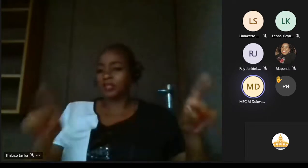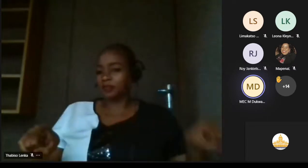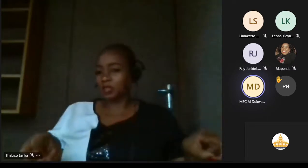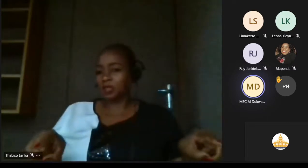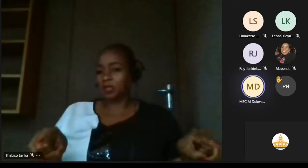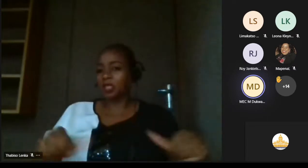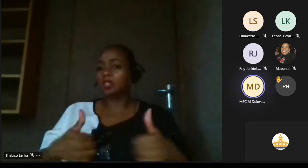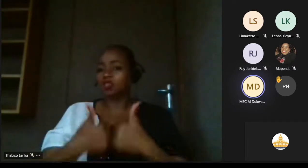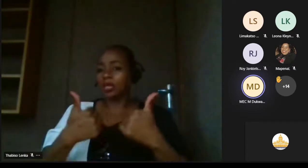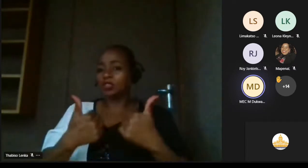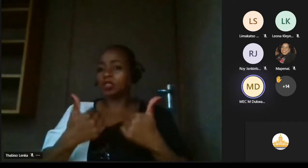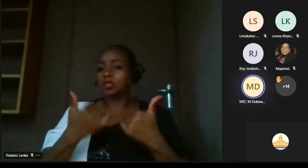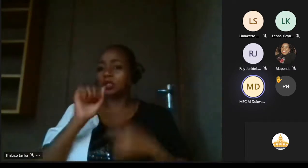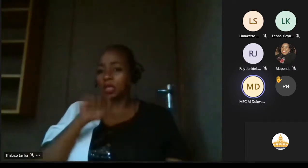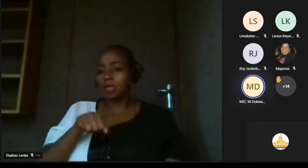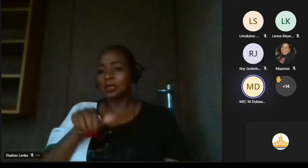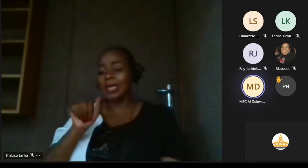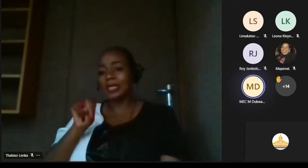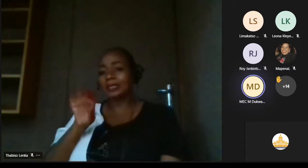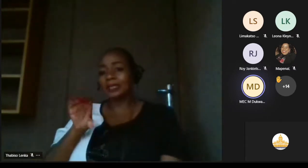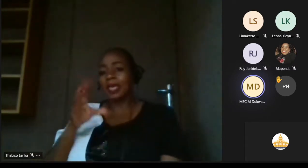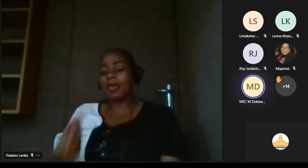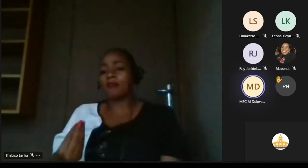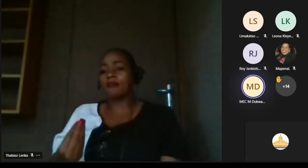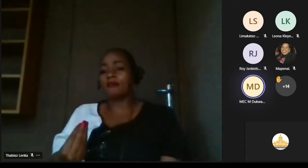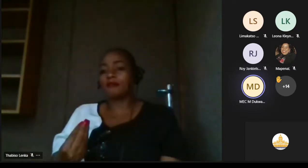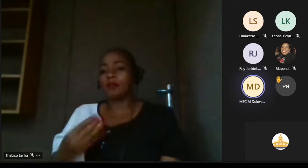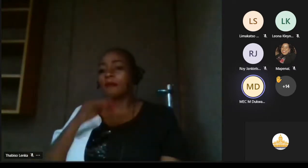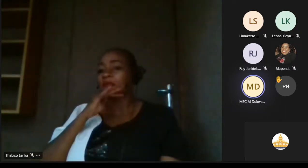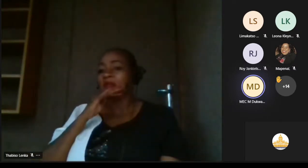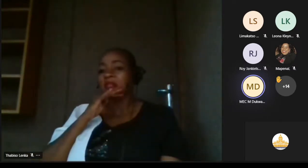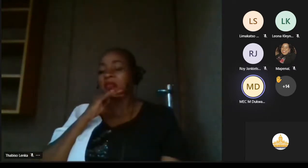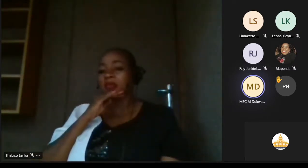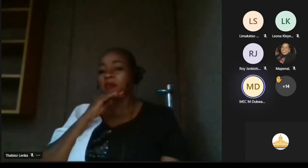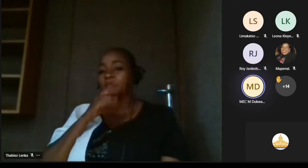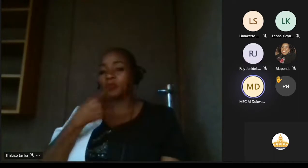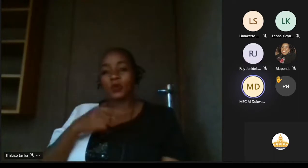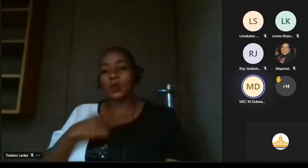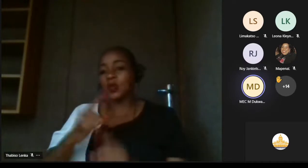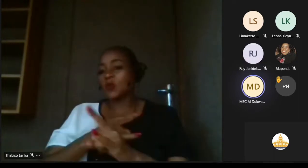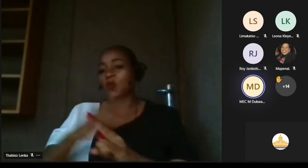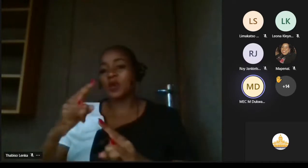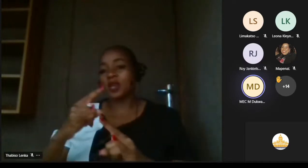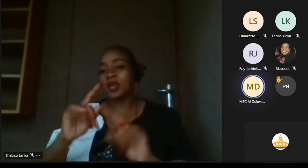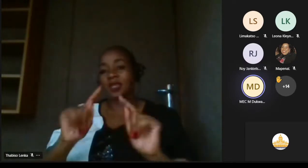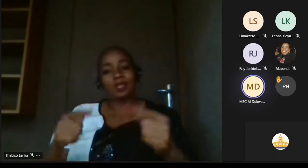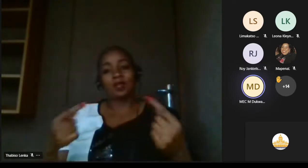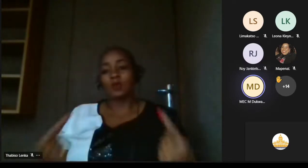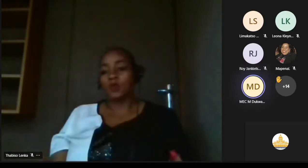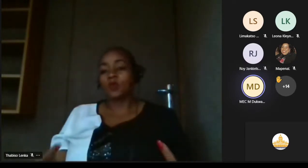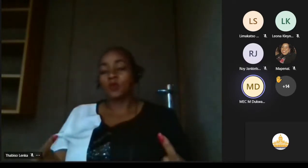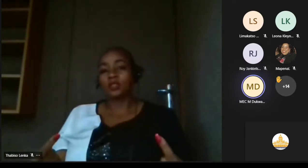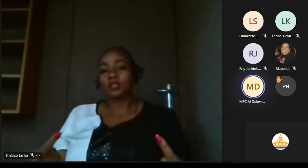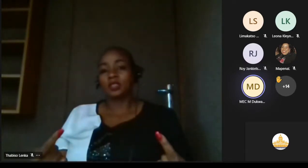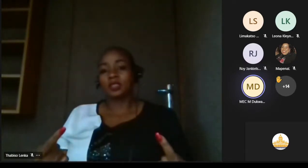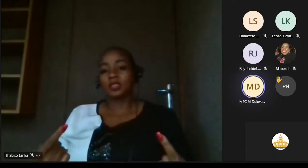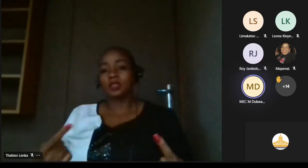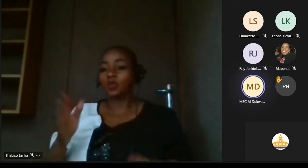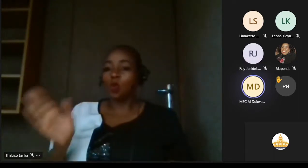that the ANC faced, did not muster any chance to take away from